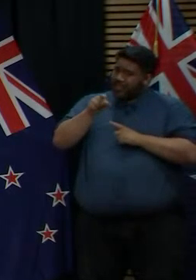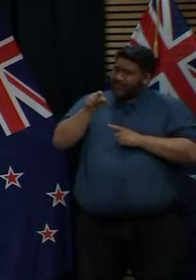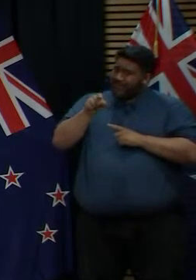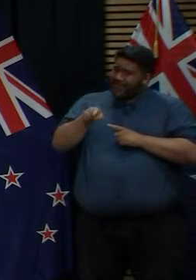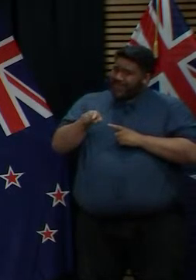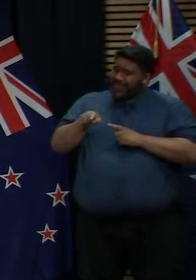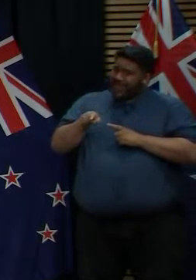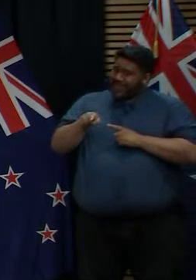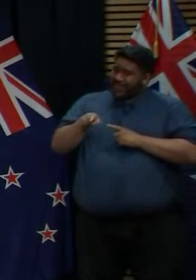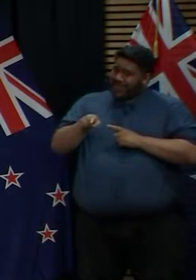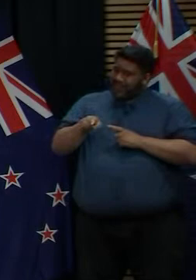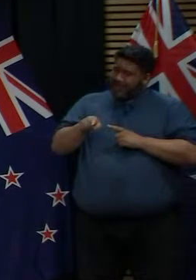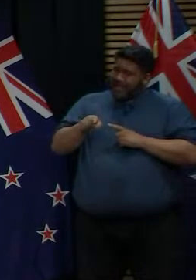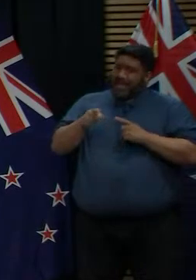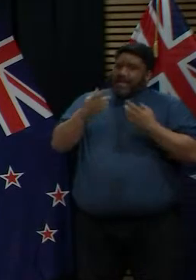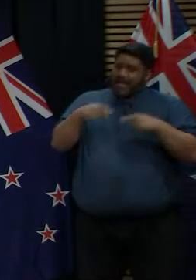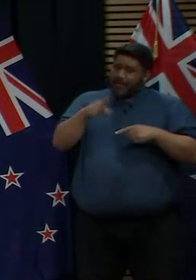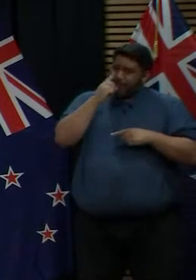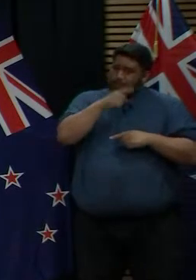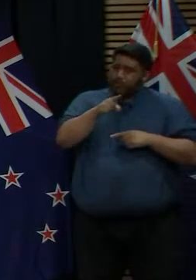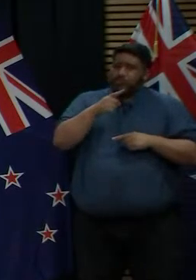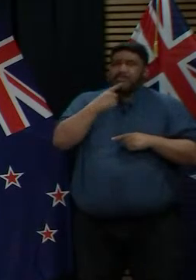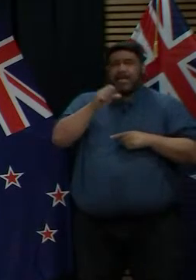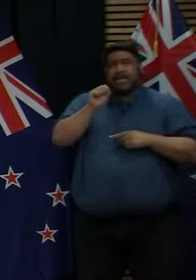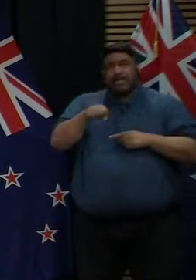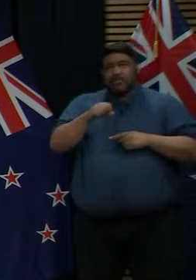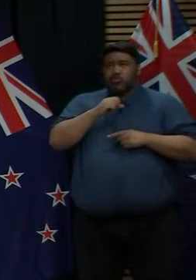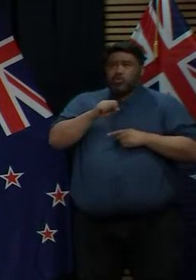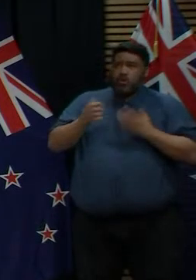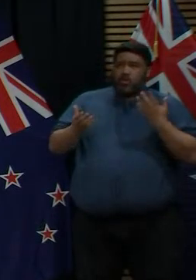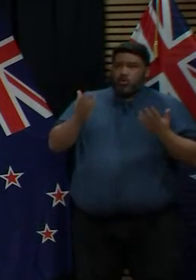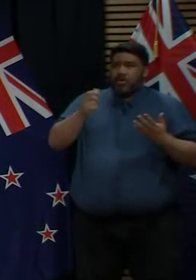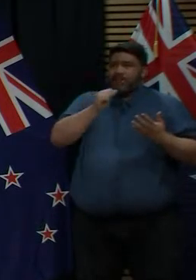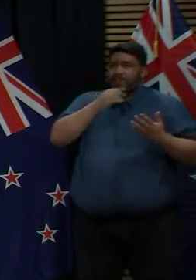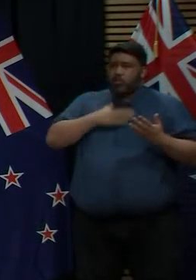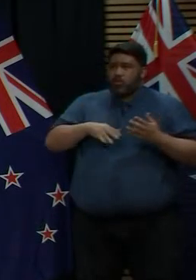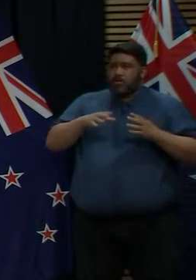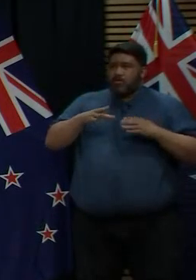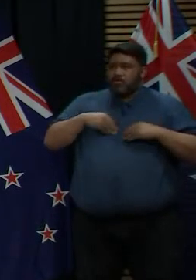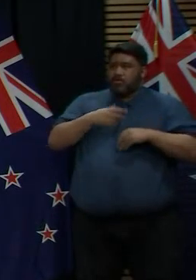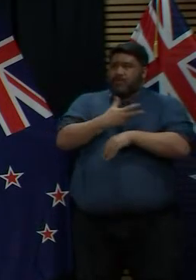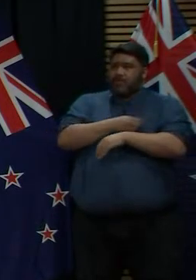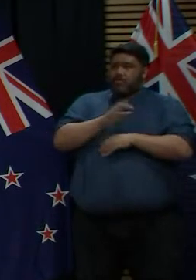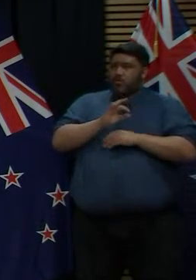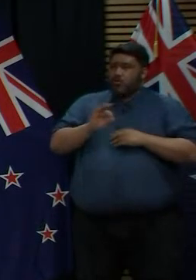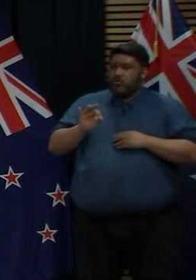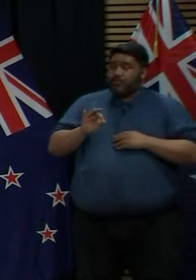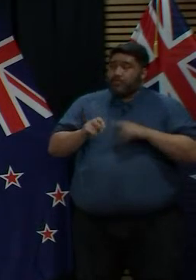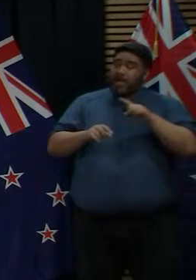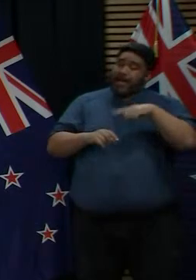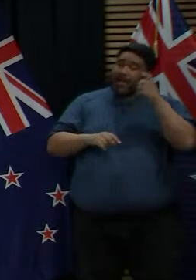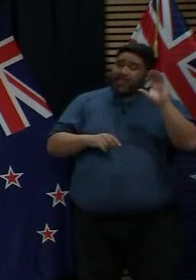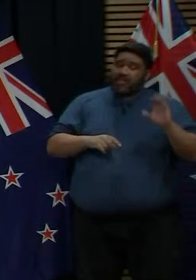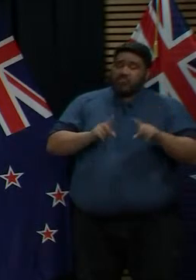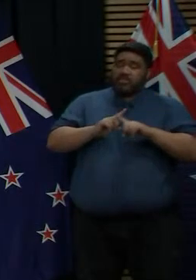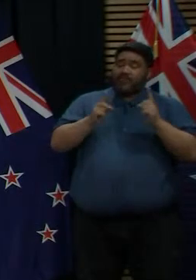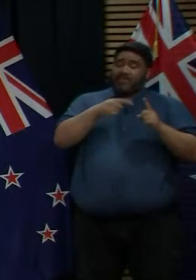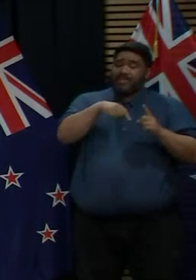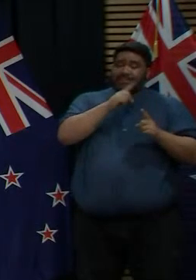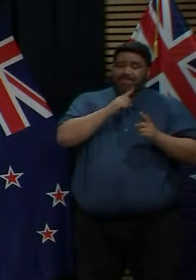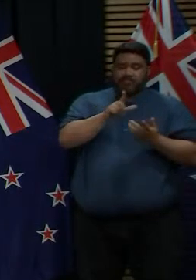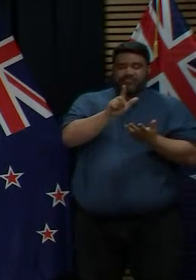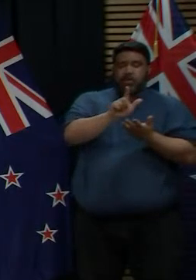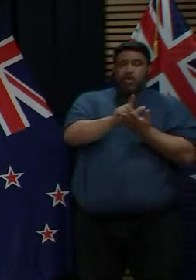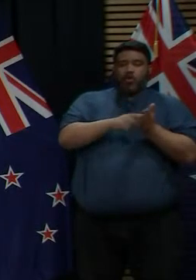healthcare sector? Other countries have used legislation or regulation to make it legal